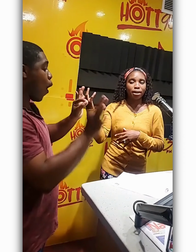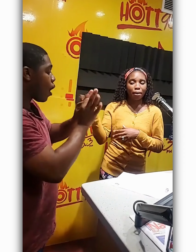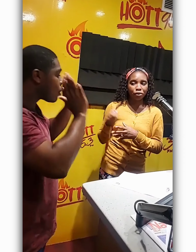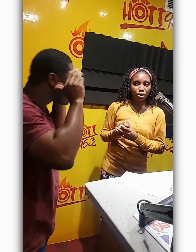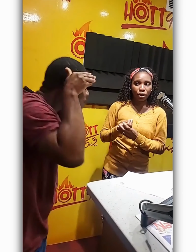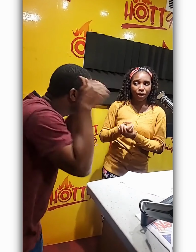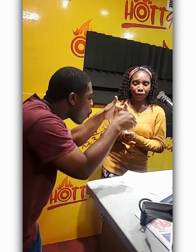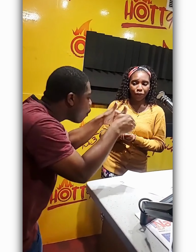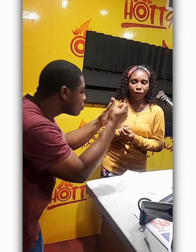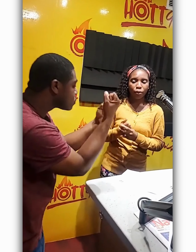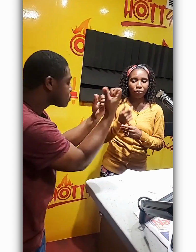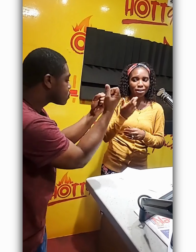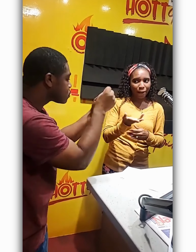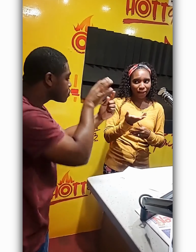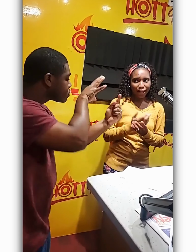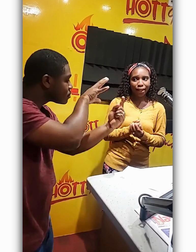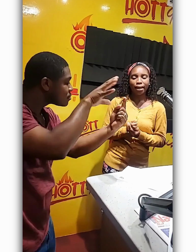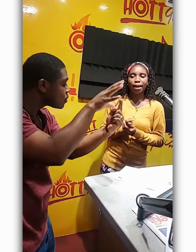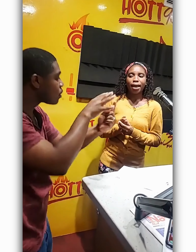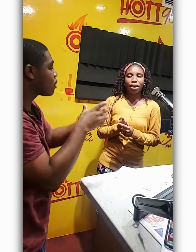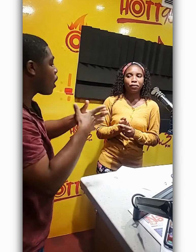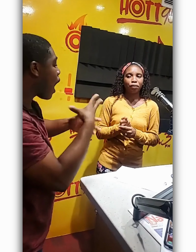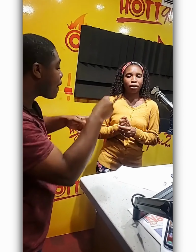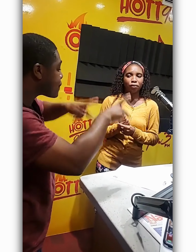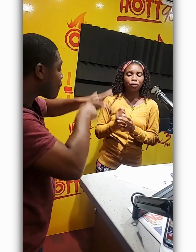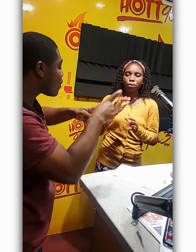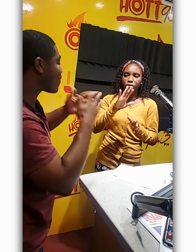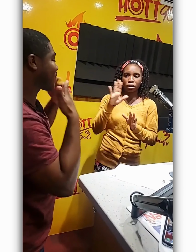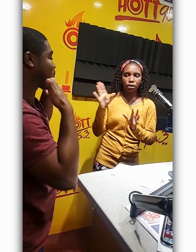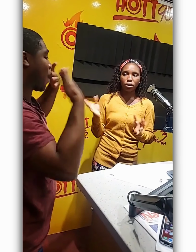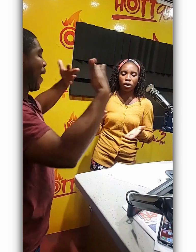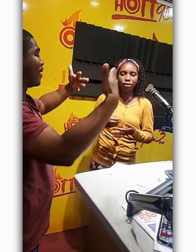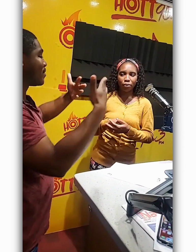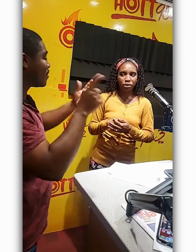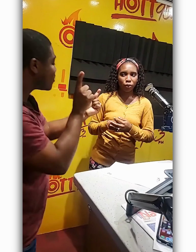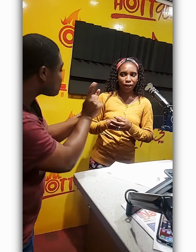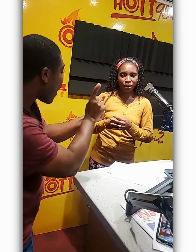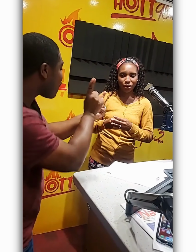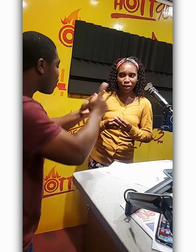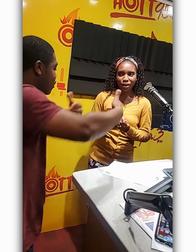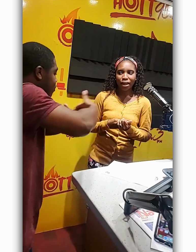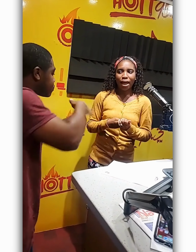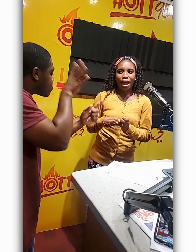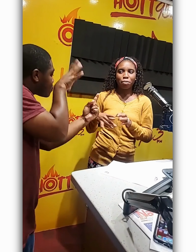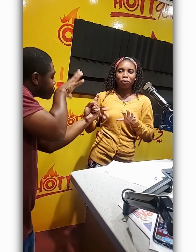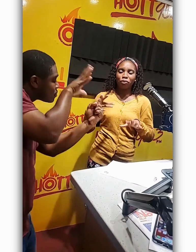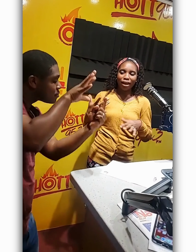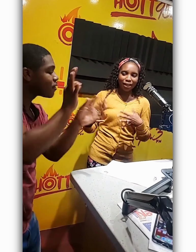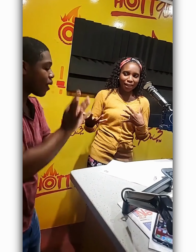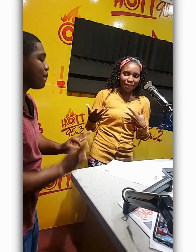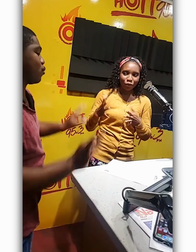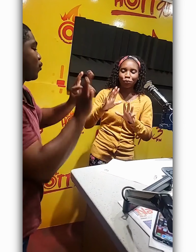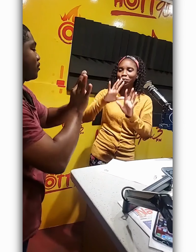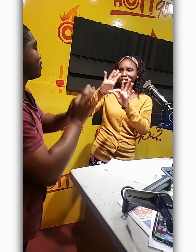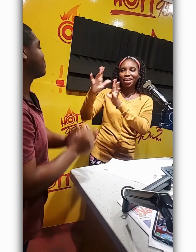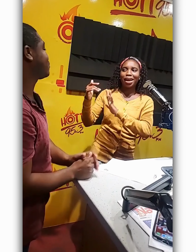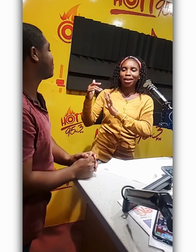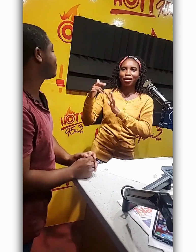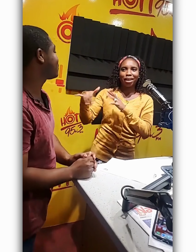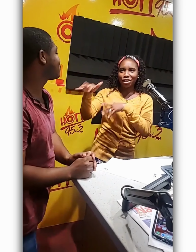capture the audio and what was happening, and focus on all that was going on, and be friendly, and the